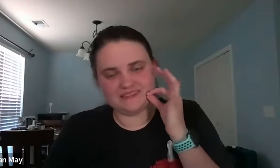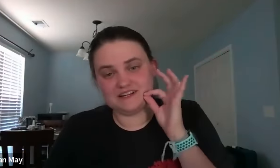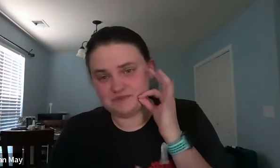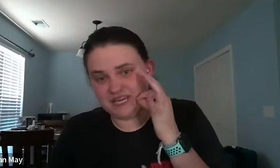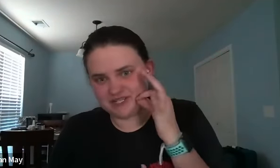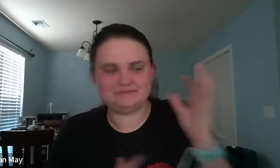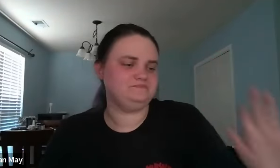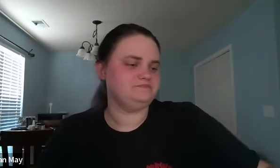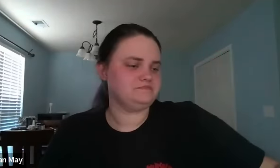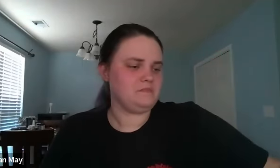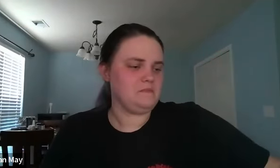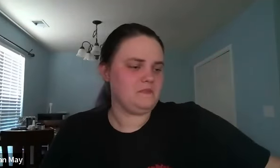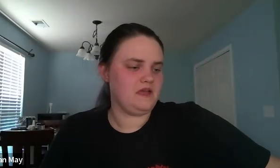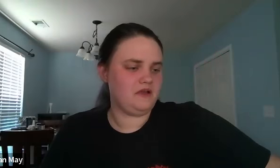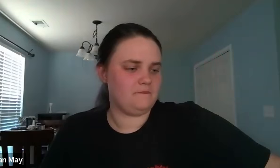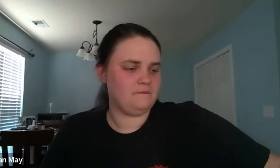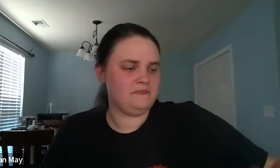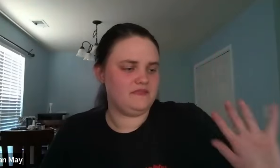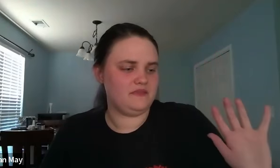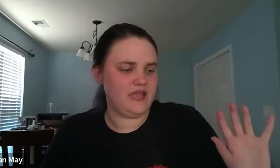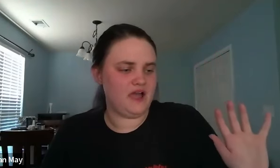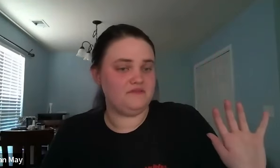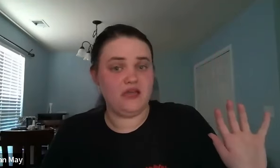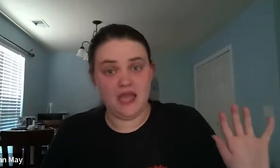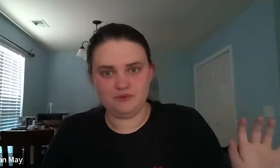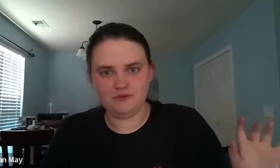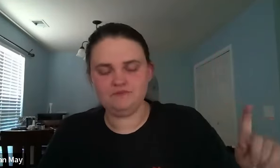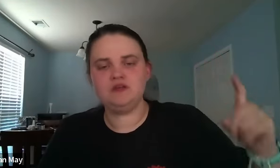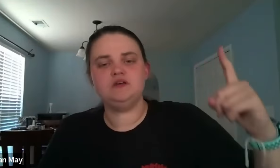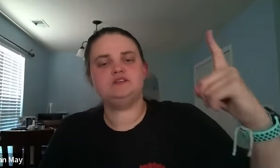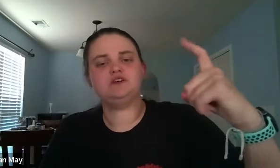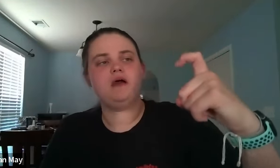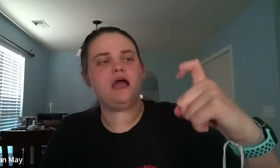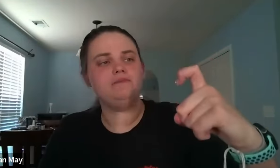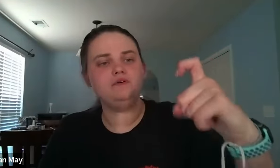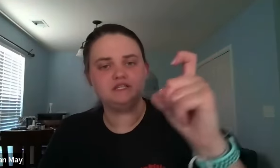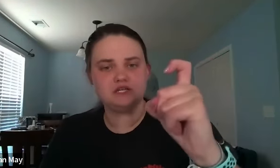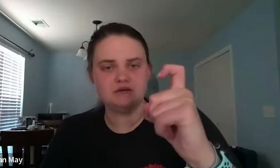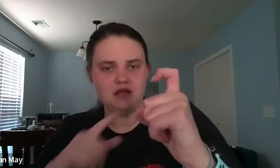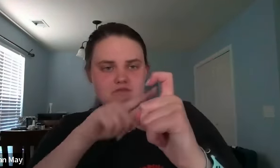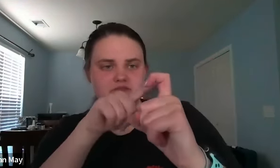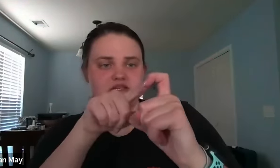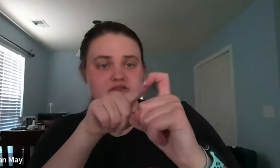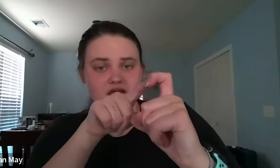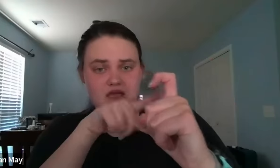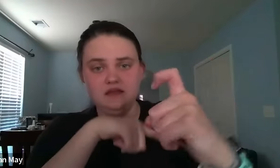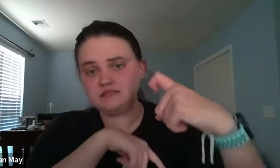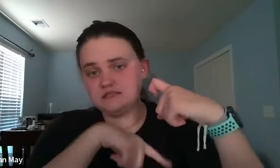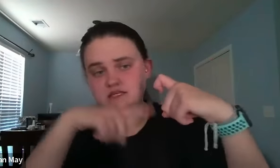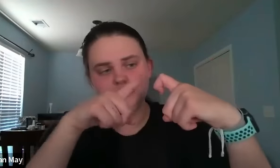can also be ketchup. Okay. Then we have apple. So apple is you're going to kind of bend it in that X. You're